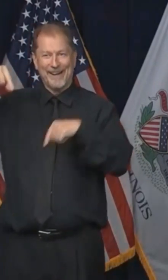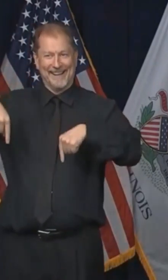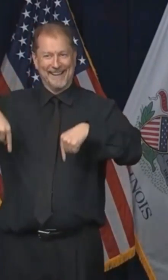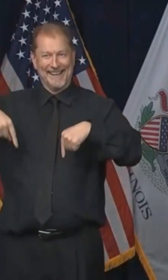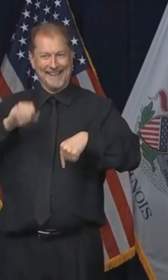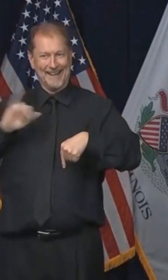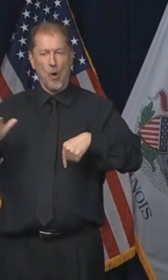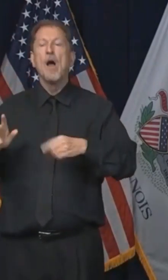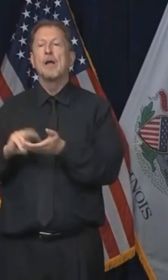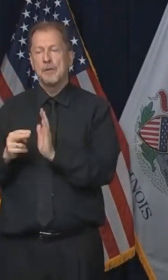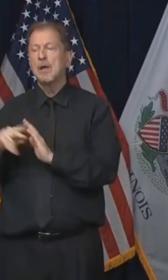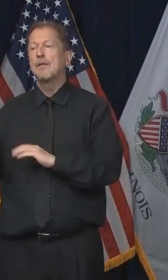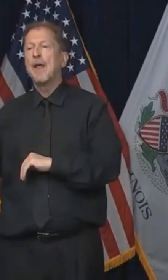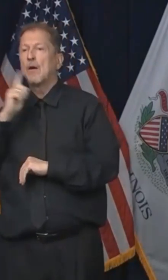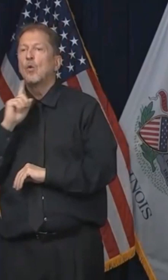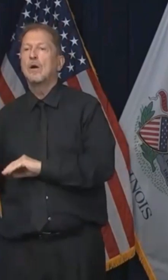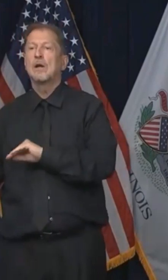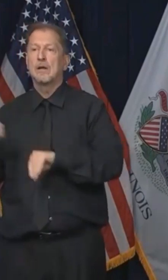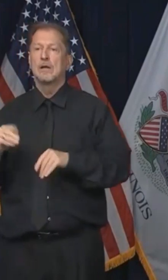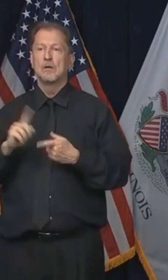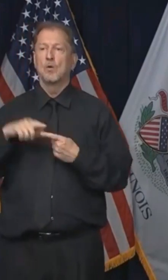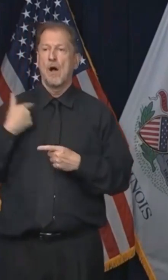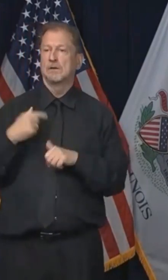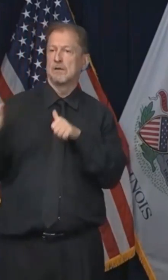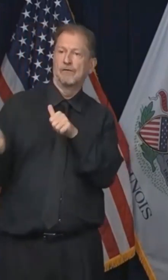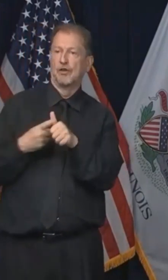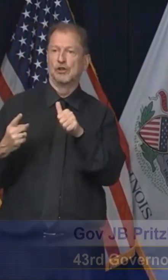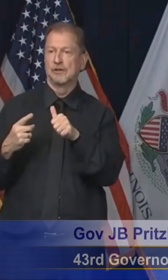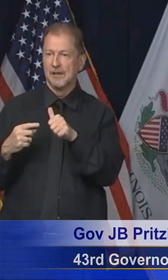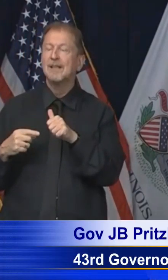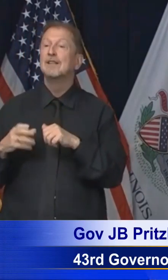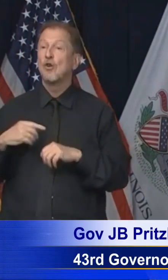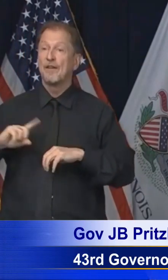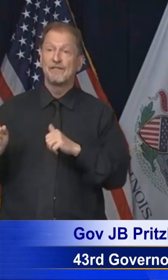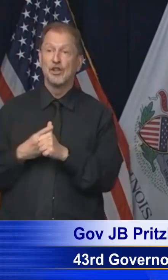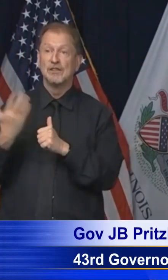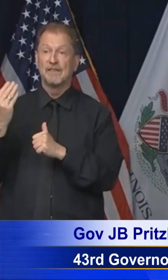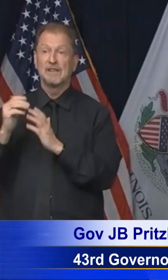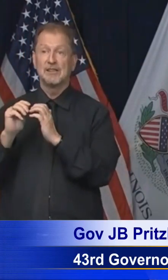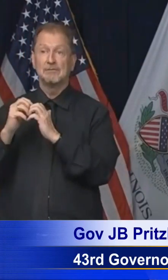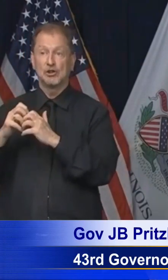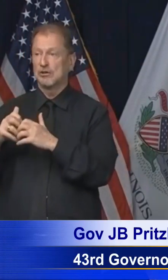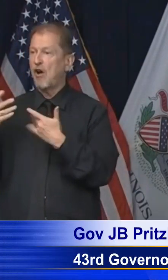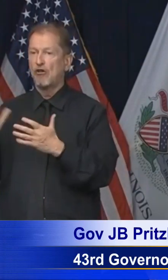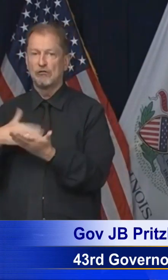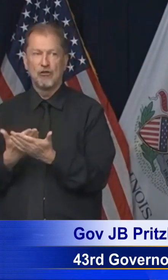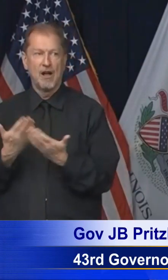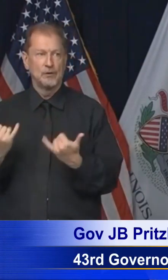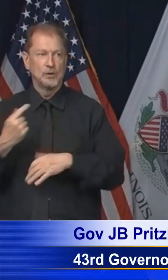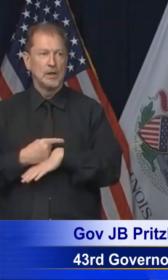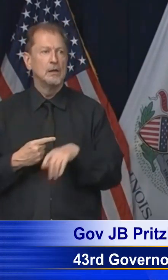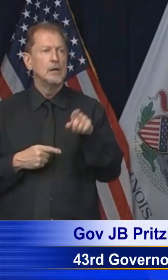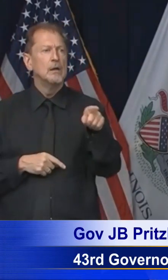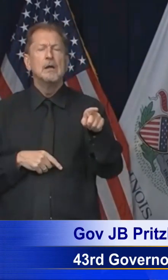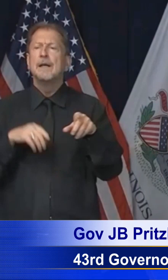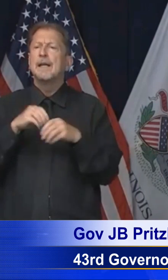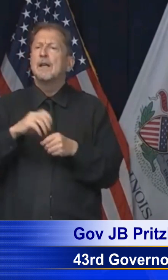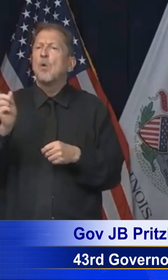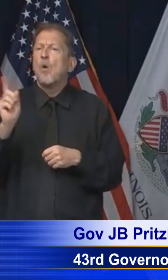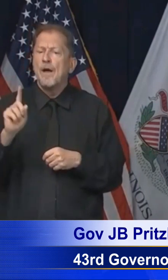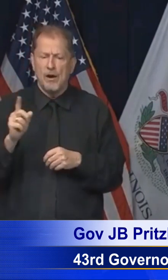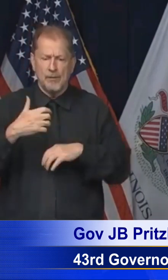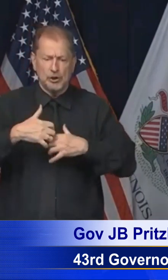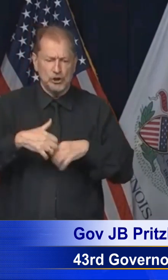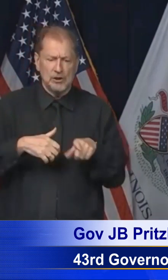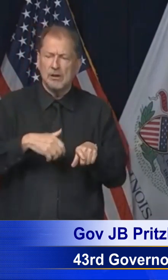we're a priority for them, and so obviously they're delivering on that promise with the first 15 machines already. Do those machines go in the hospitals or